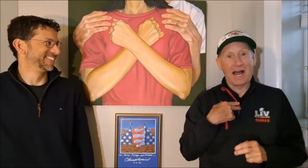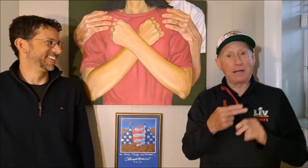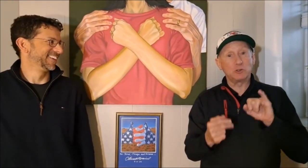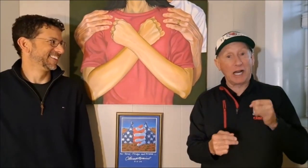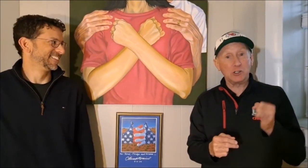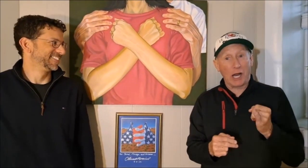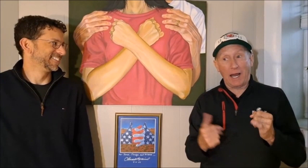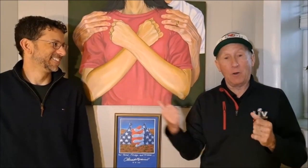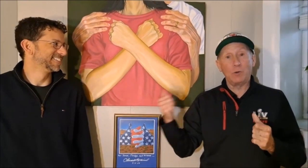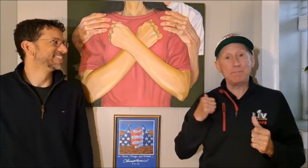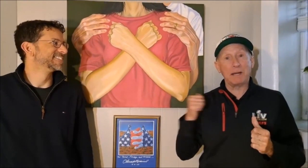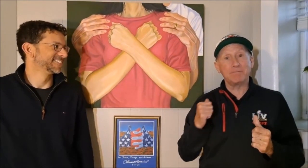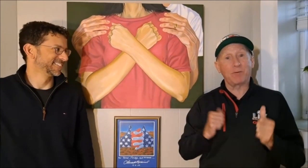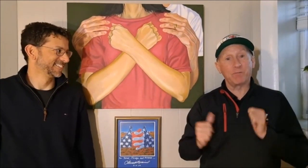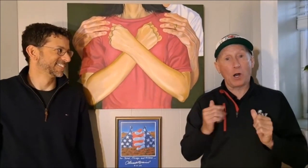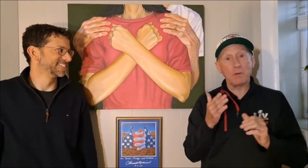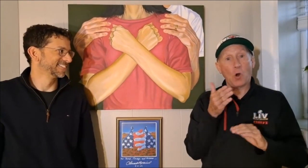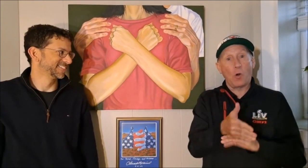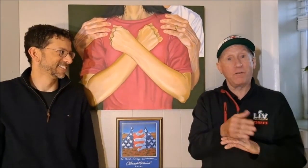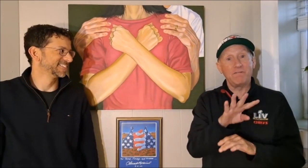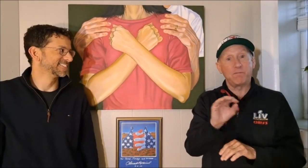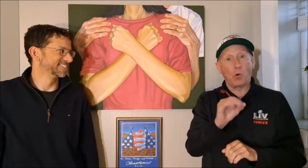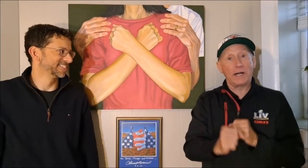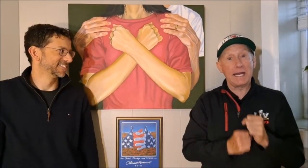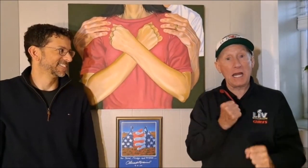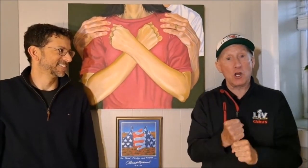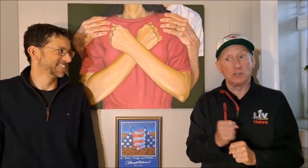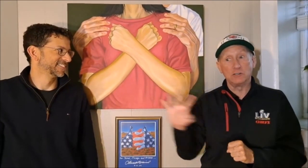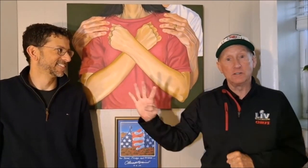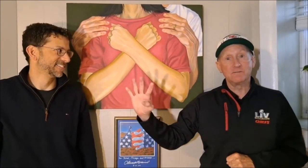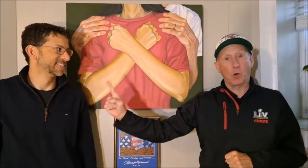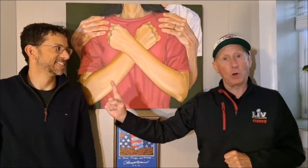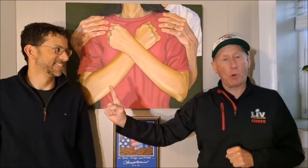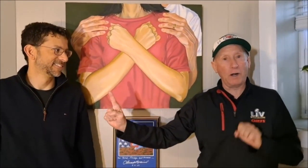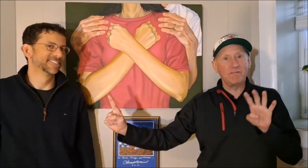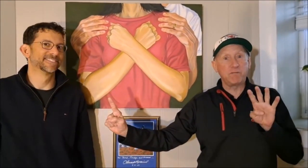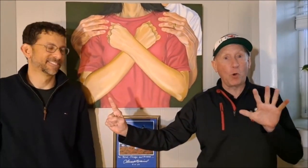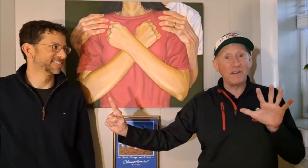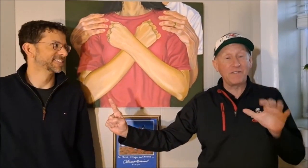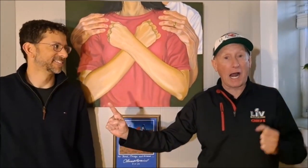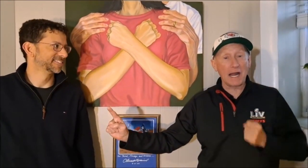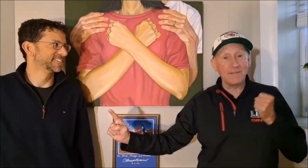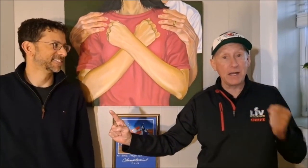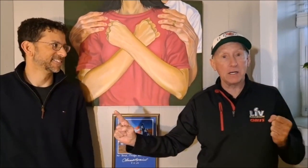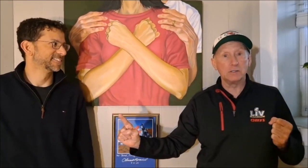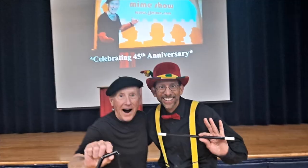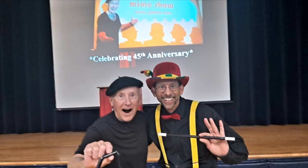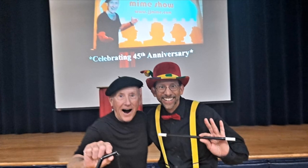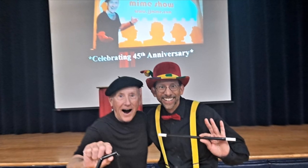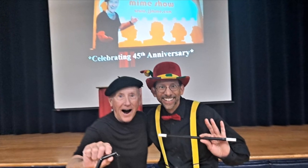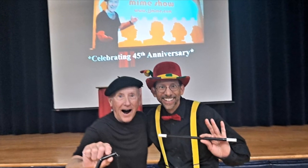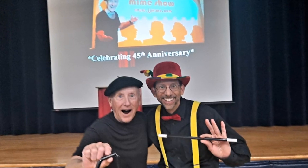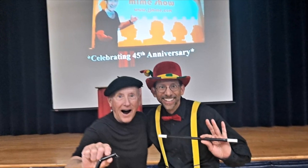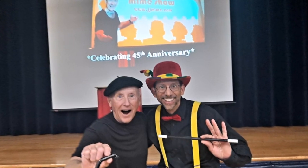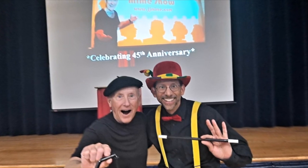I'm JJ. We've been performing over 40 years, 41, 45 years.